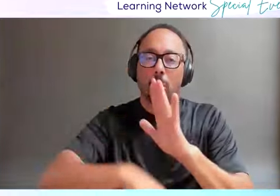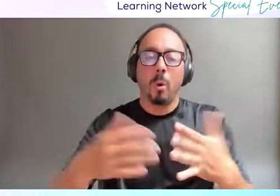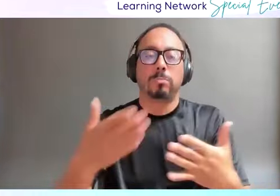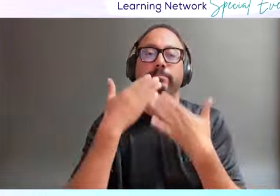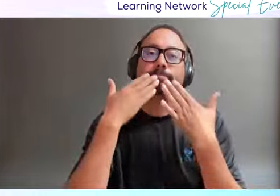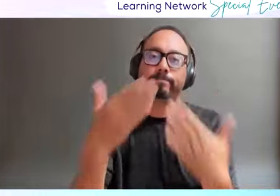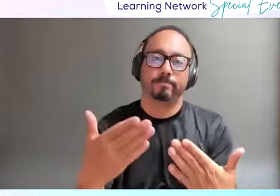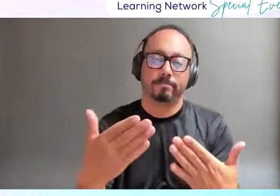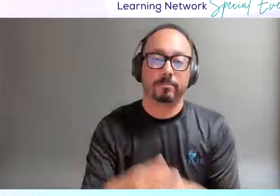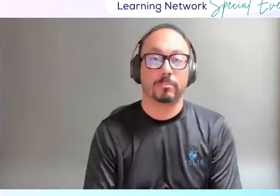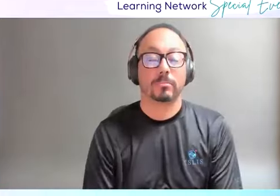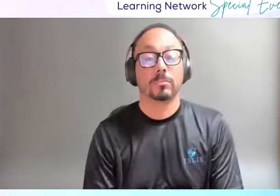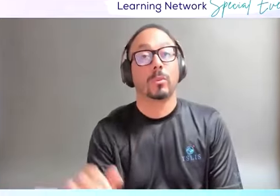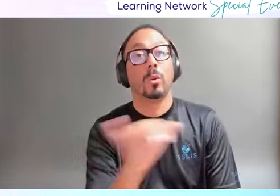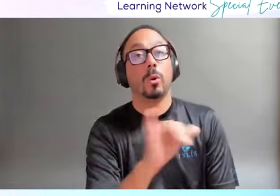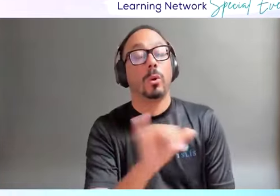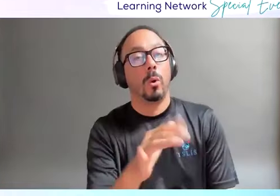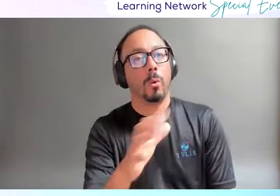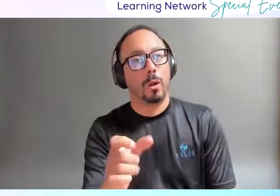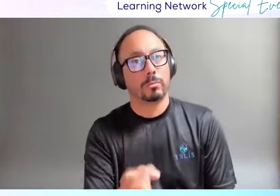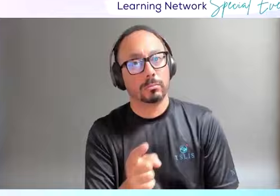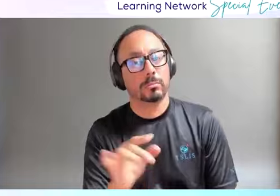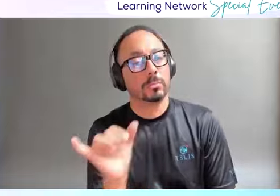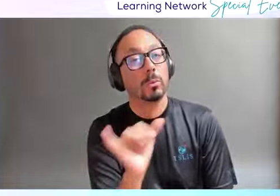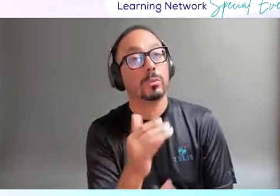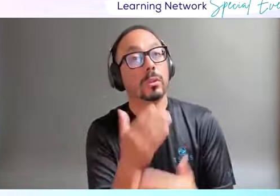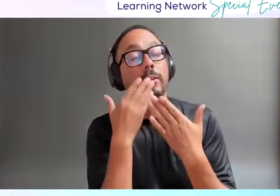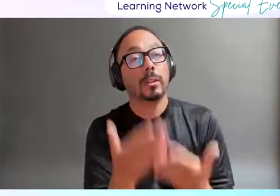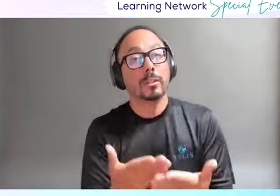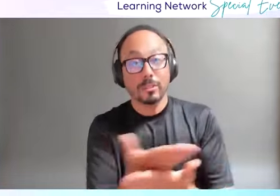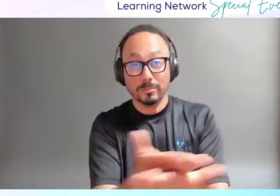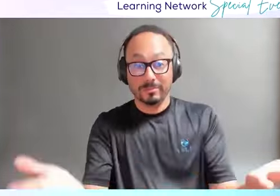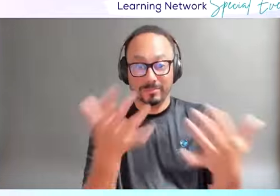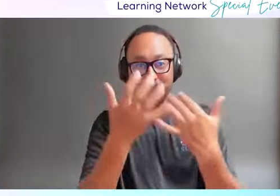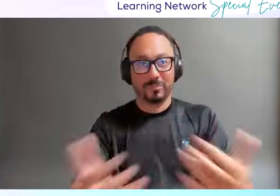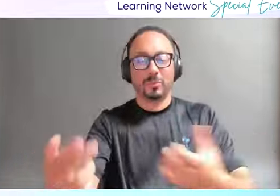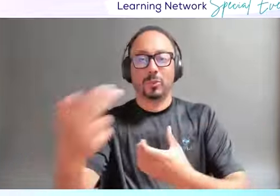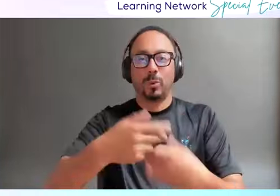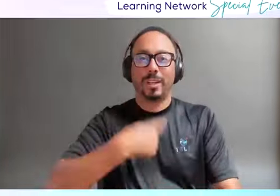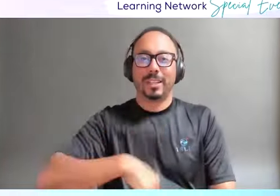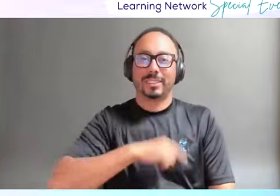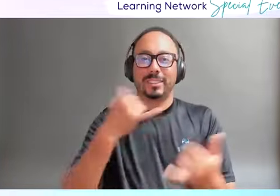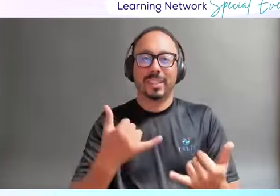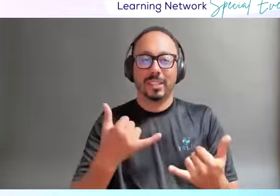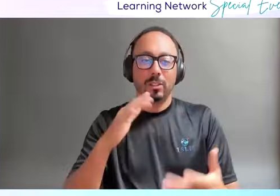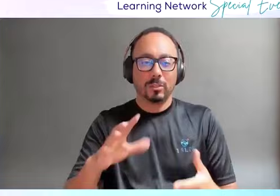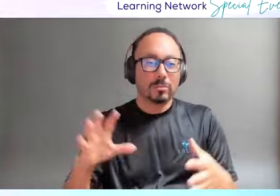just take a moment to thank everyone who joined us today for all of your engagement, for submitting